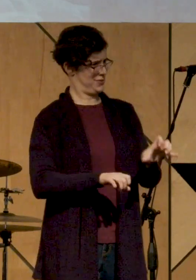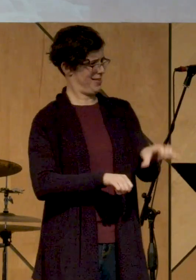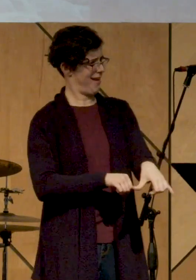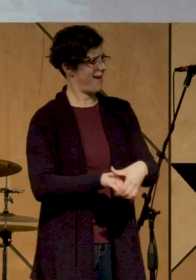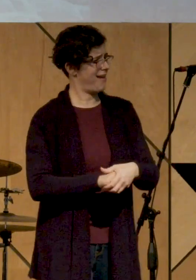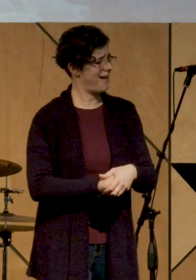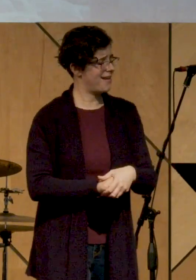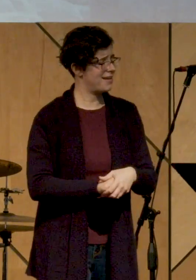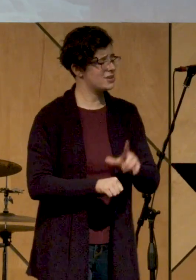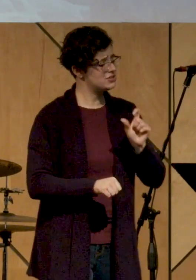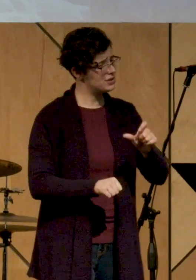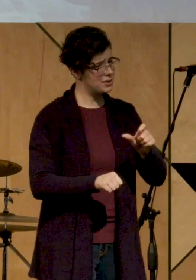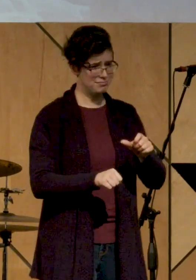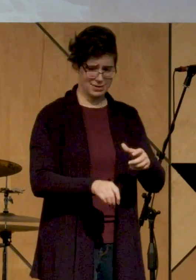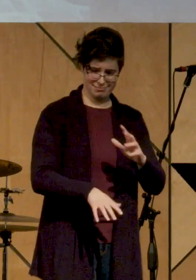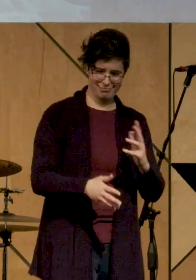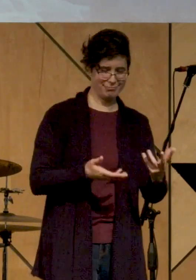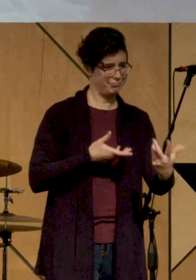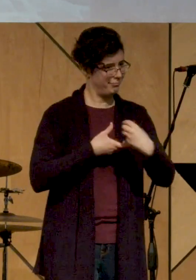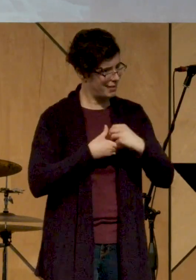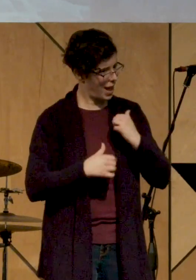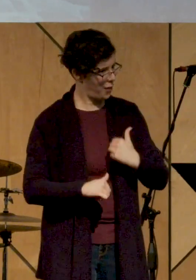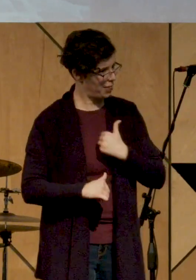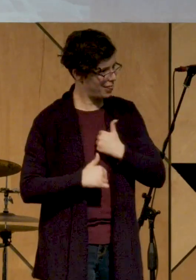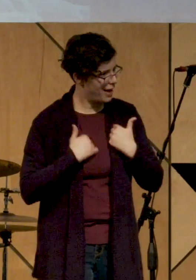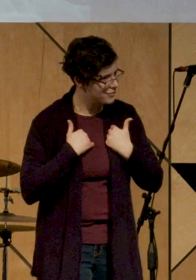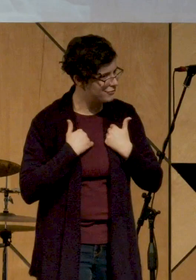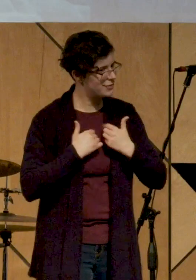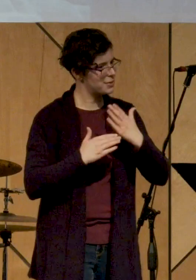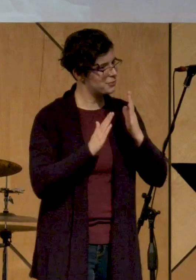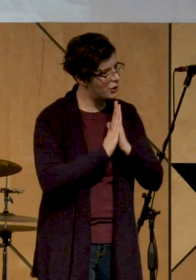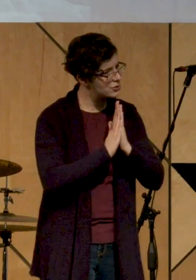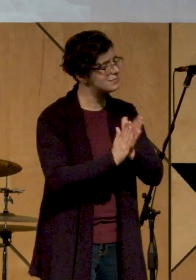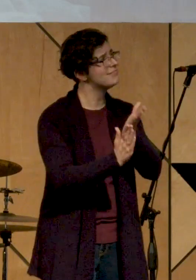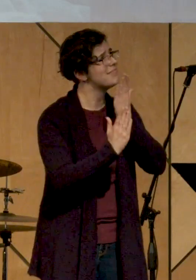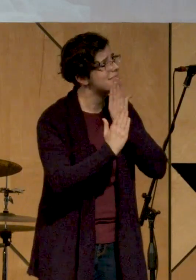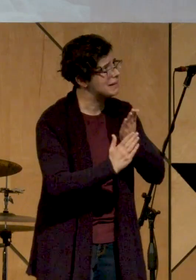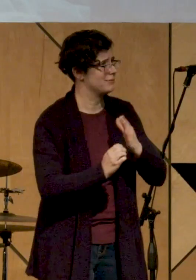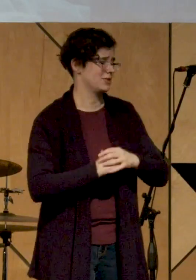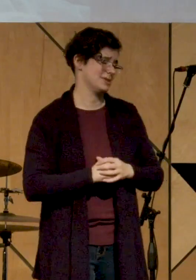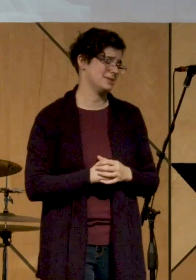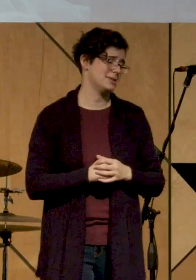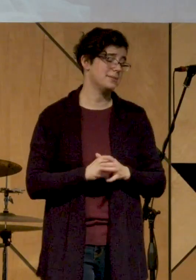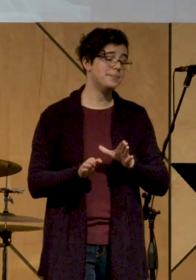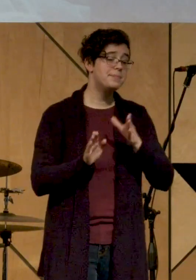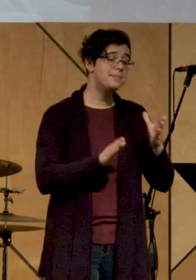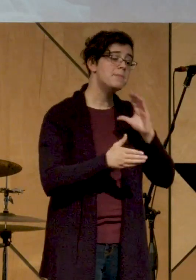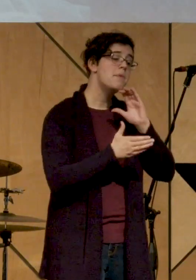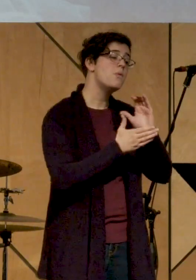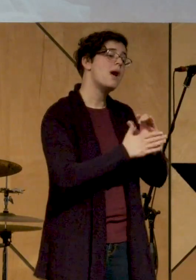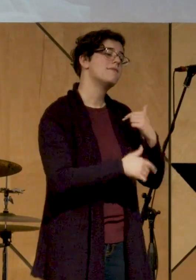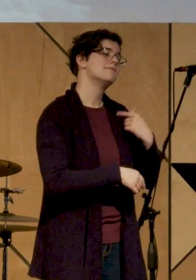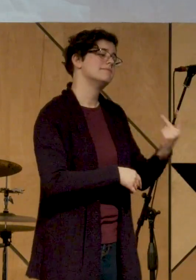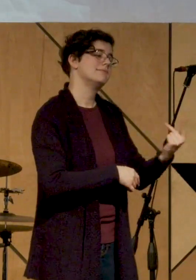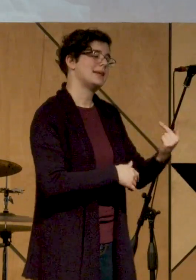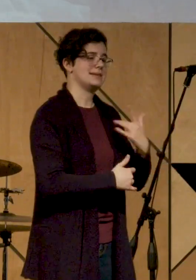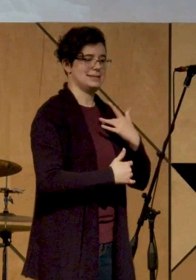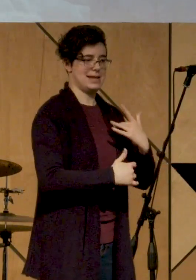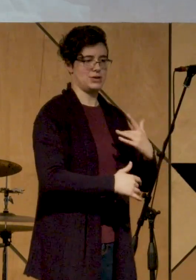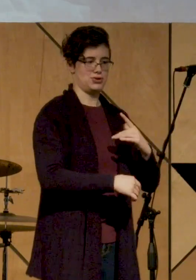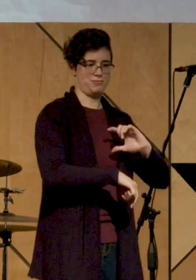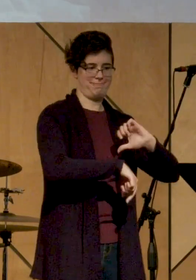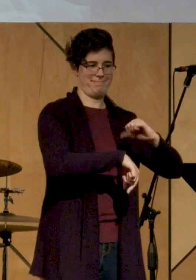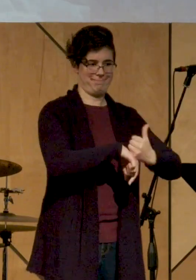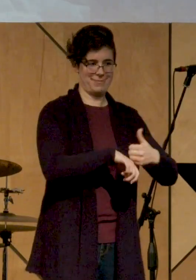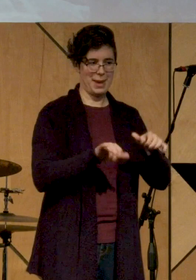guy and make thankfulness part of our prayers. Practical way, maybe we can do that. My wife and I, we try to make thankfulness a